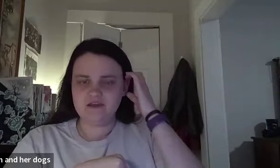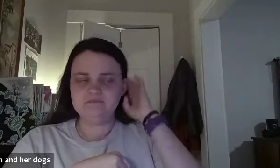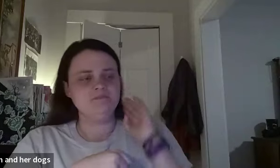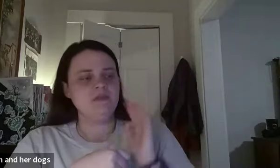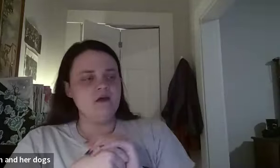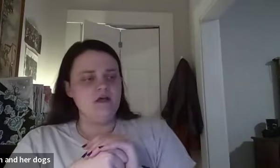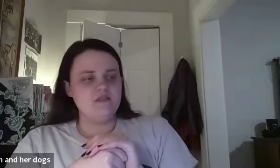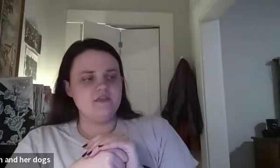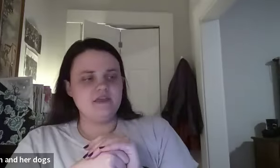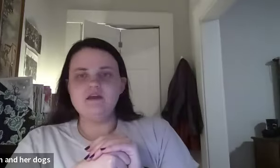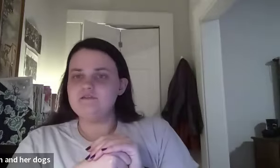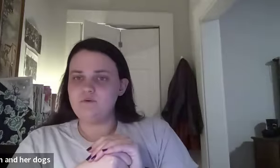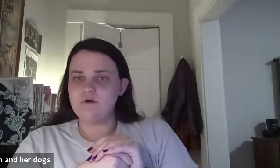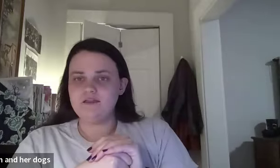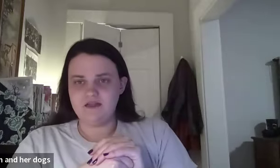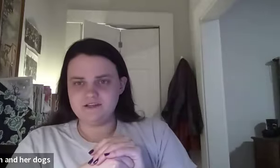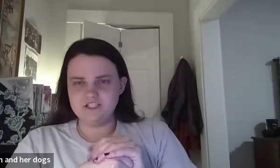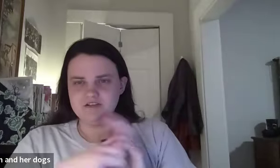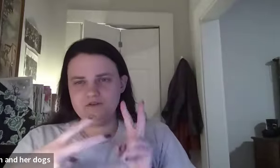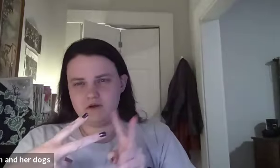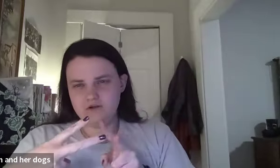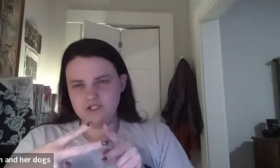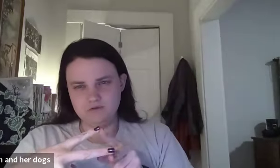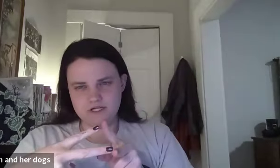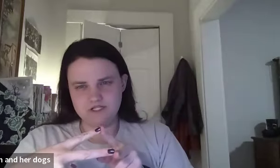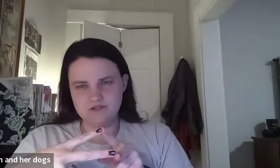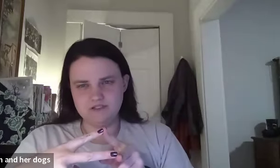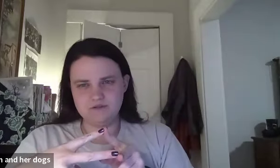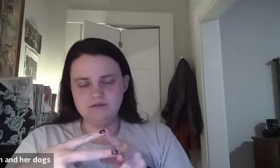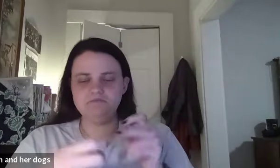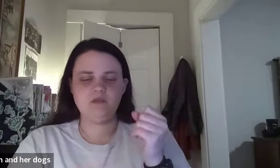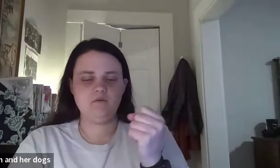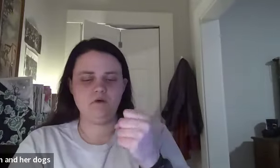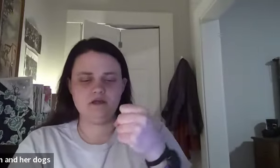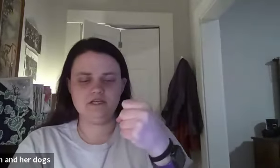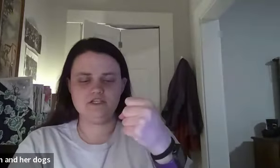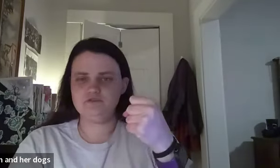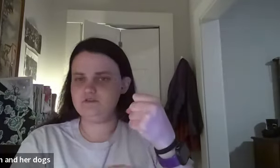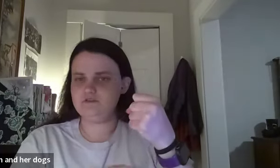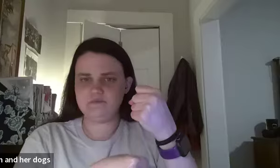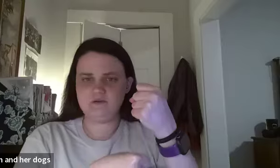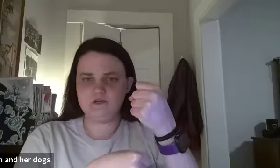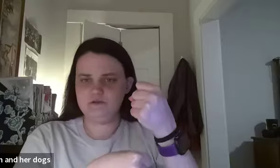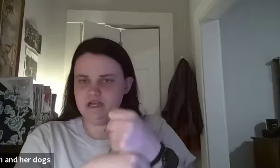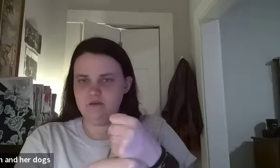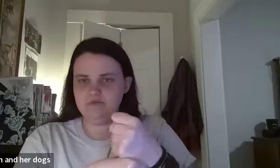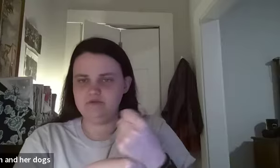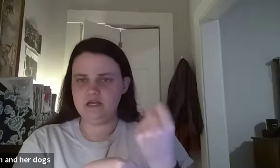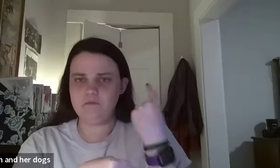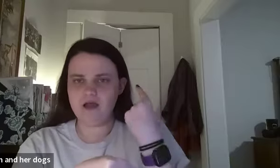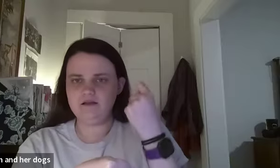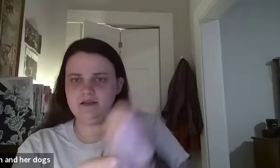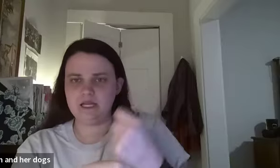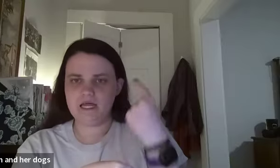Okay. Then for last year, there are two ways you can do it. One is you do the same thing where you tap and go back